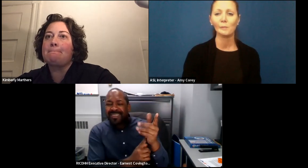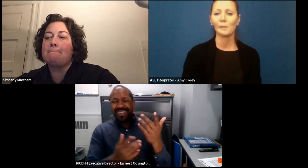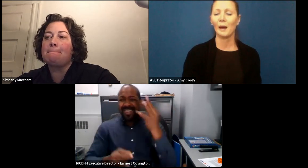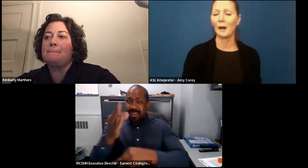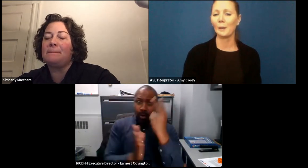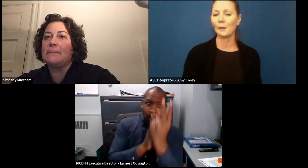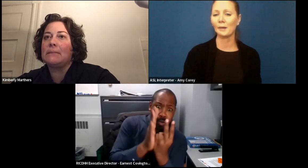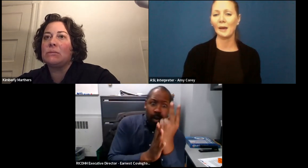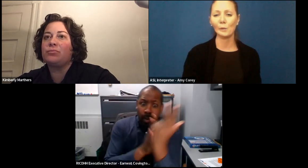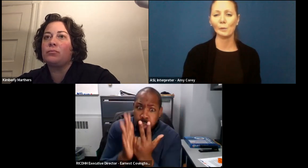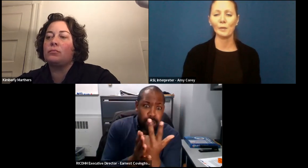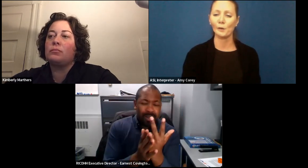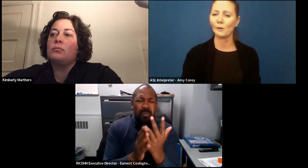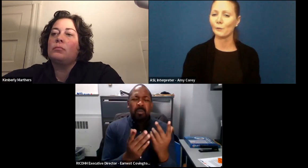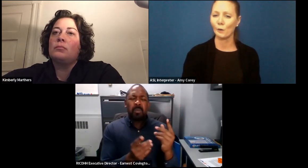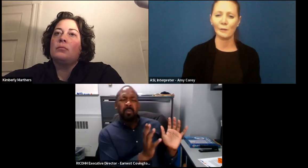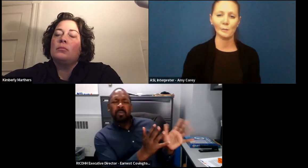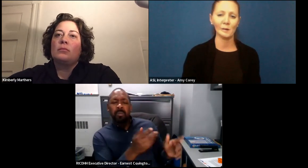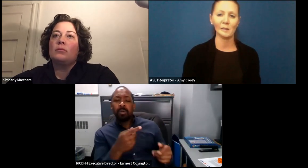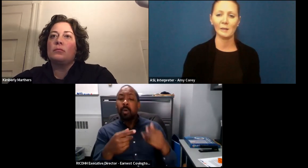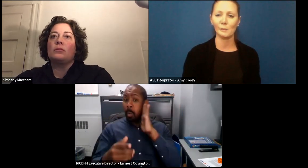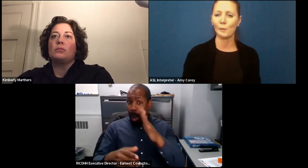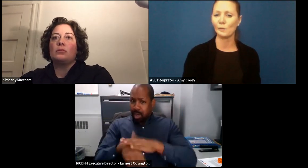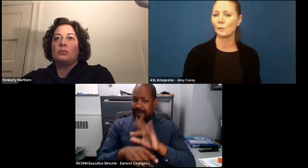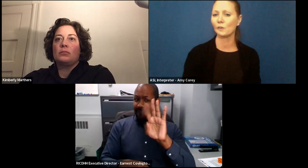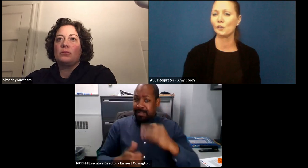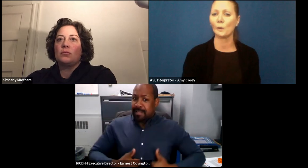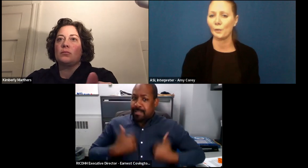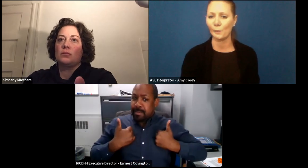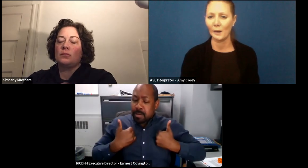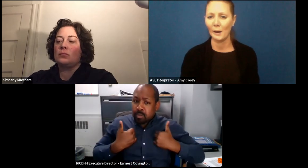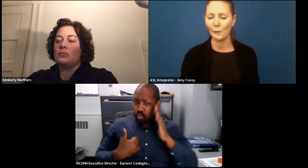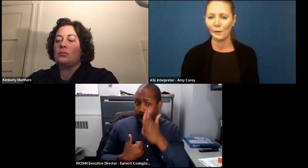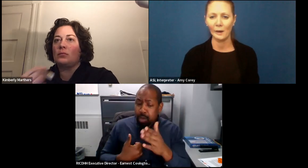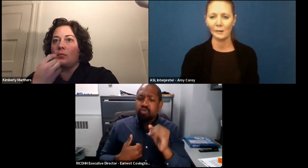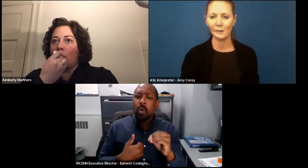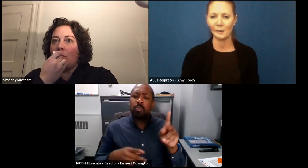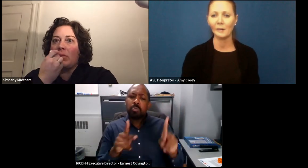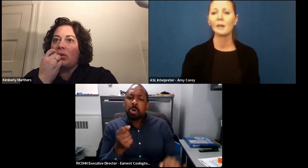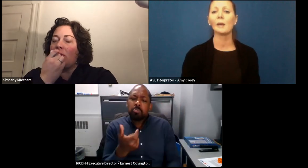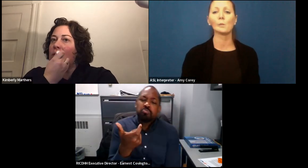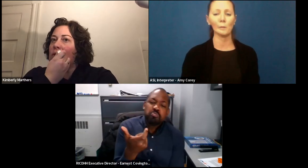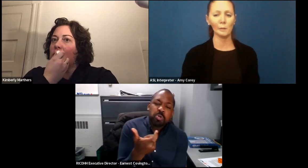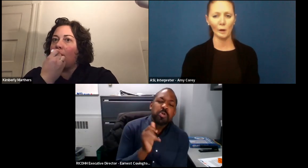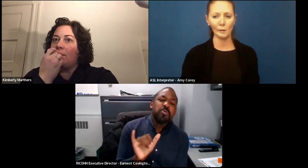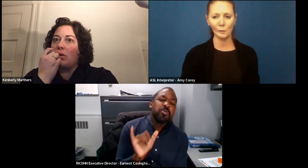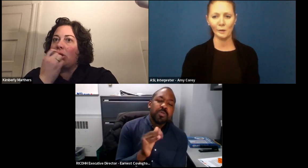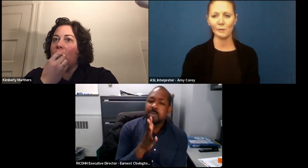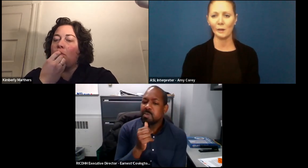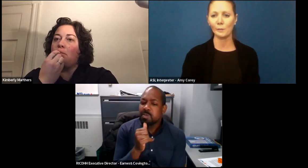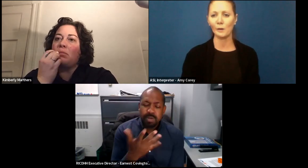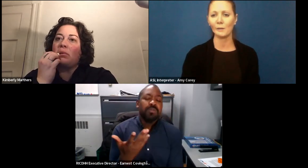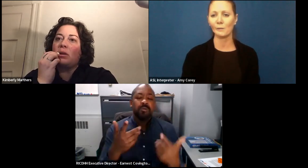later. Again, it will be 30 to 45 minutes as opposed to a 2 or 3 hour idea. It will also